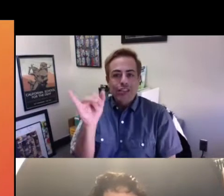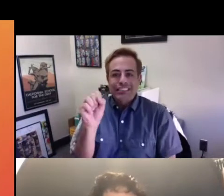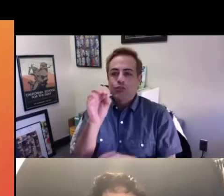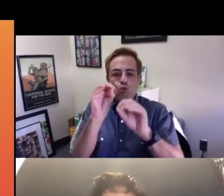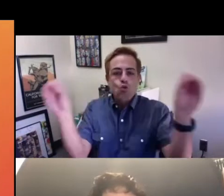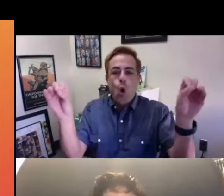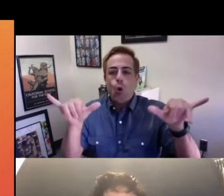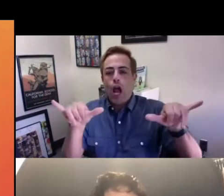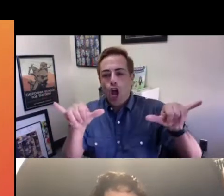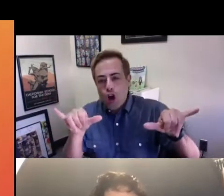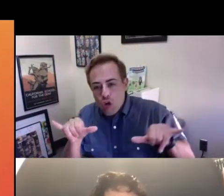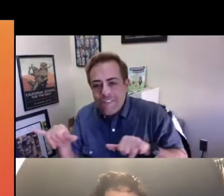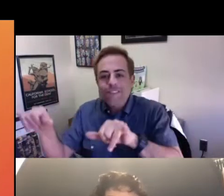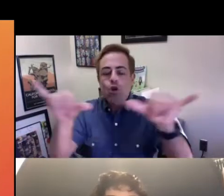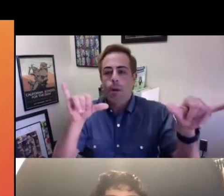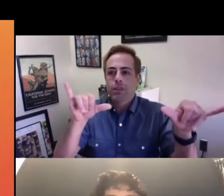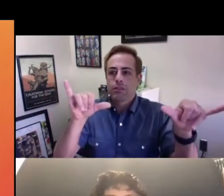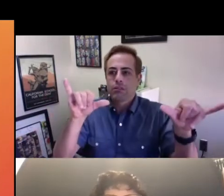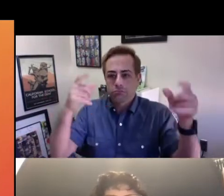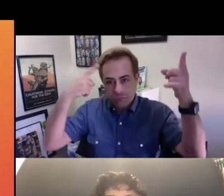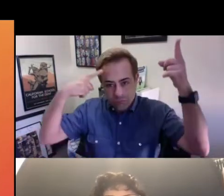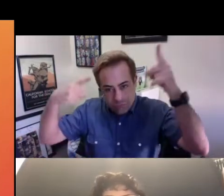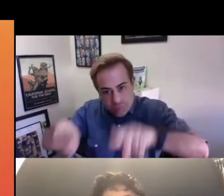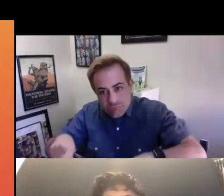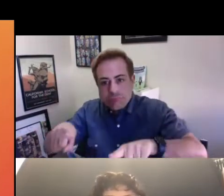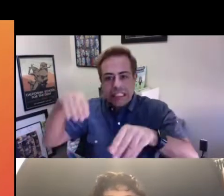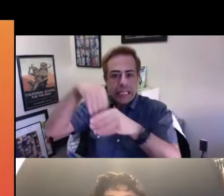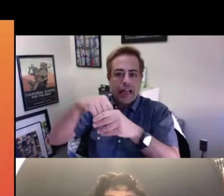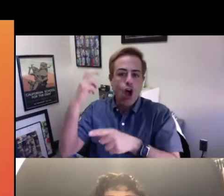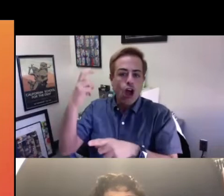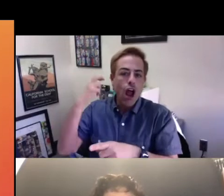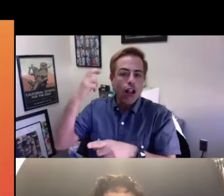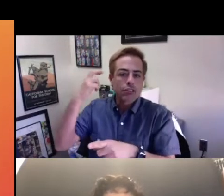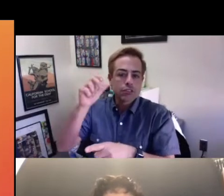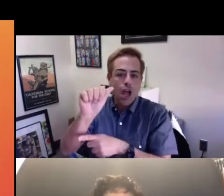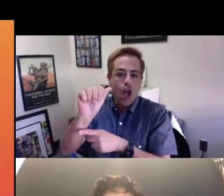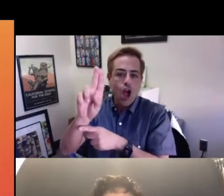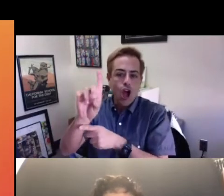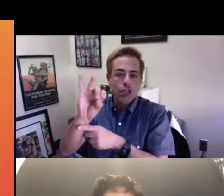big variety, and there is no uniform